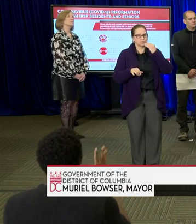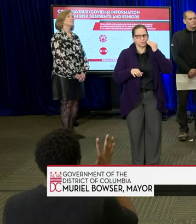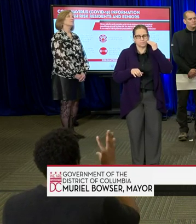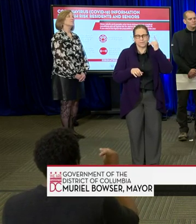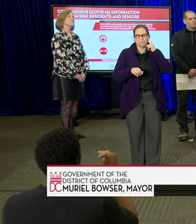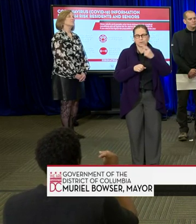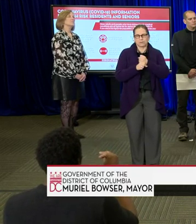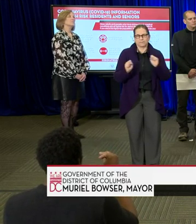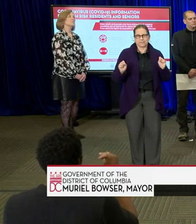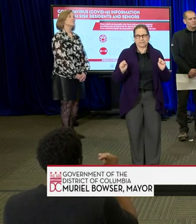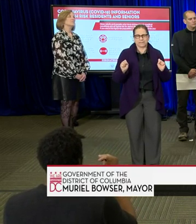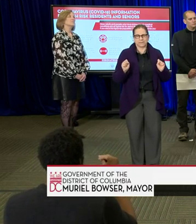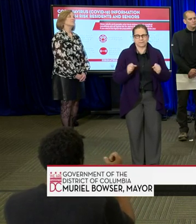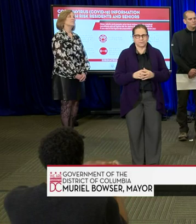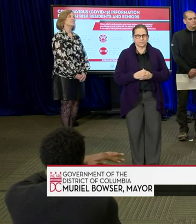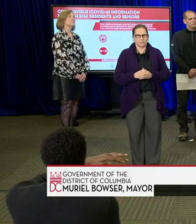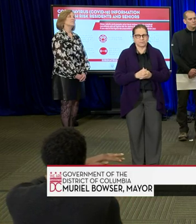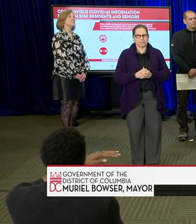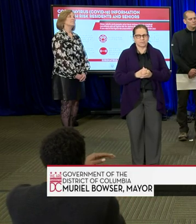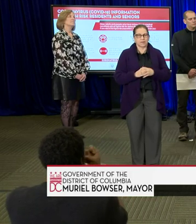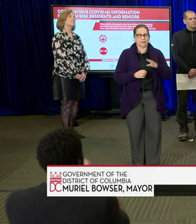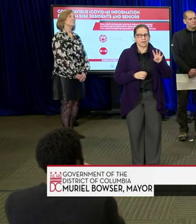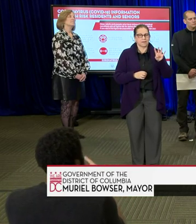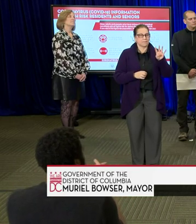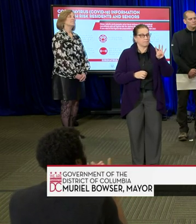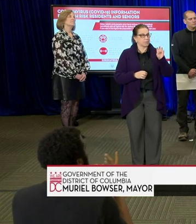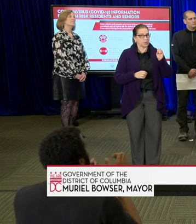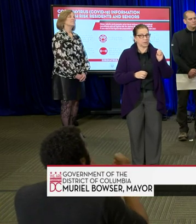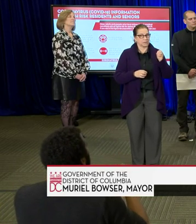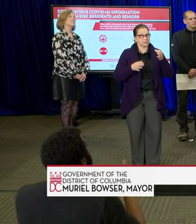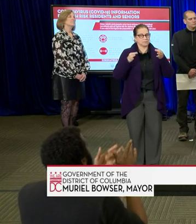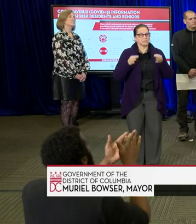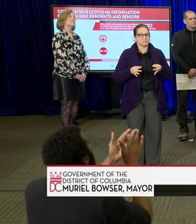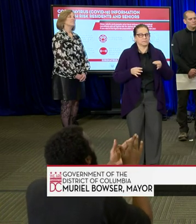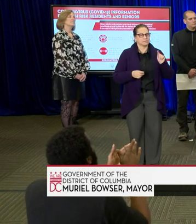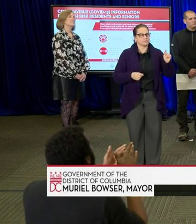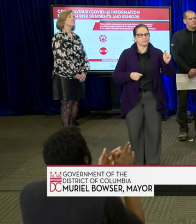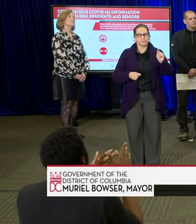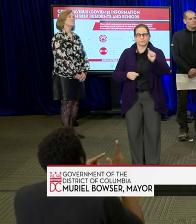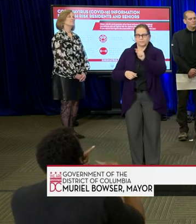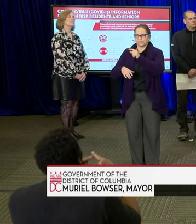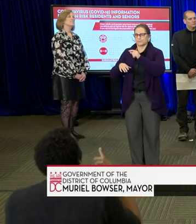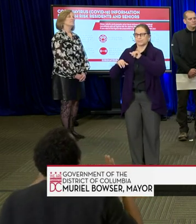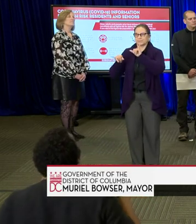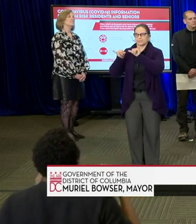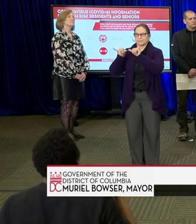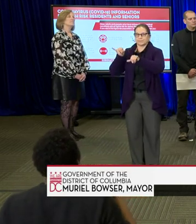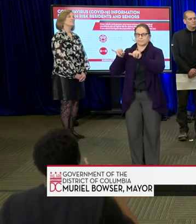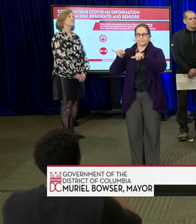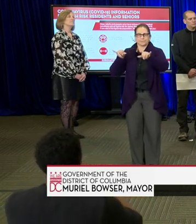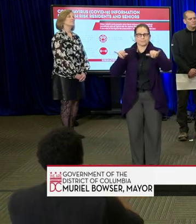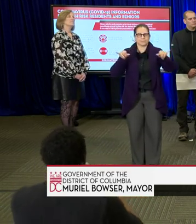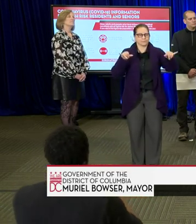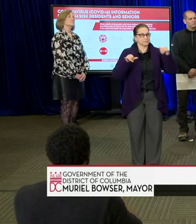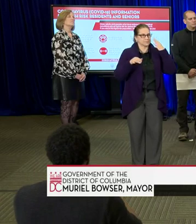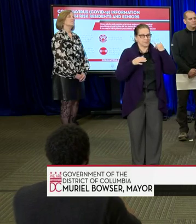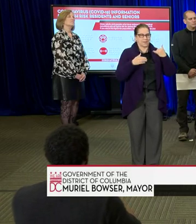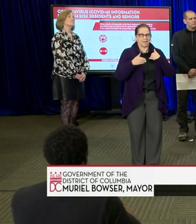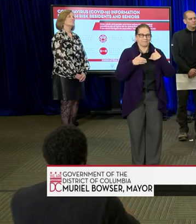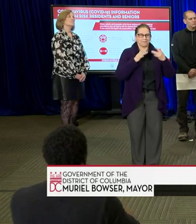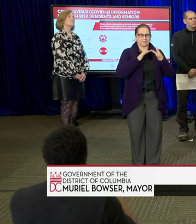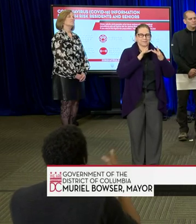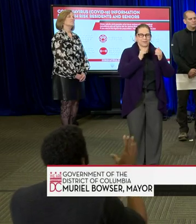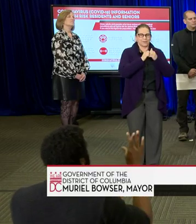on interactions they had off duty. About 80 of them are, in fact, based on interactions they had on the